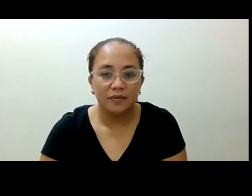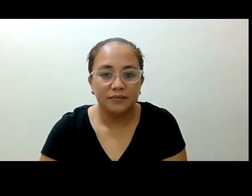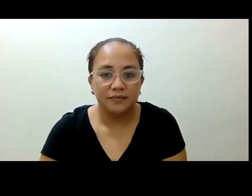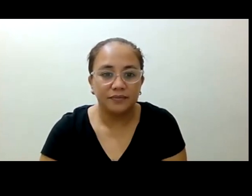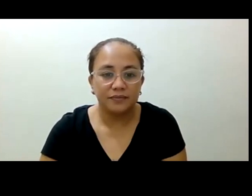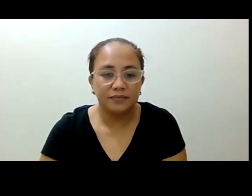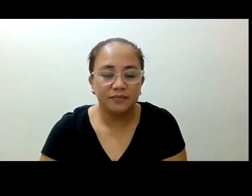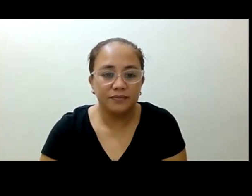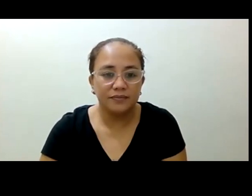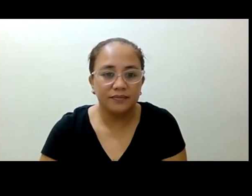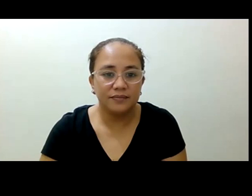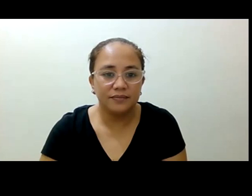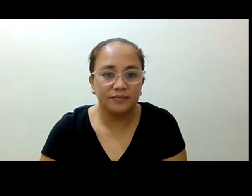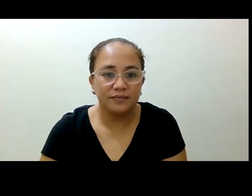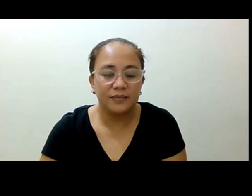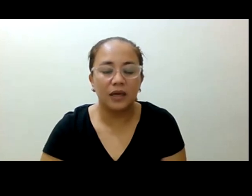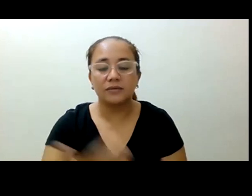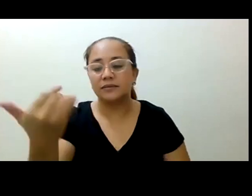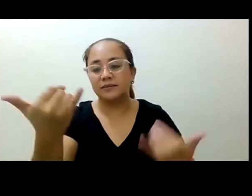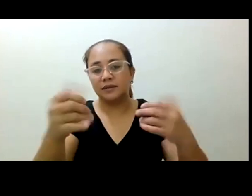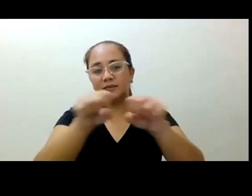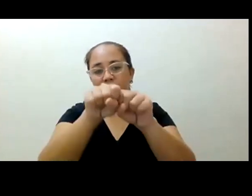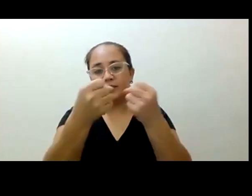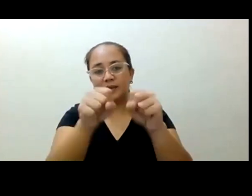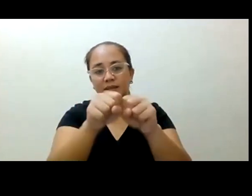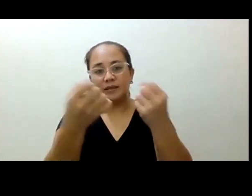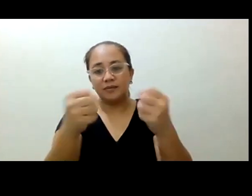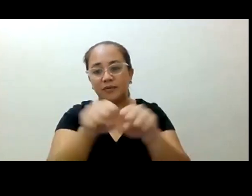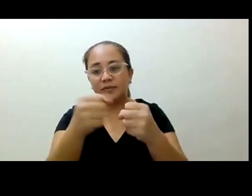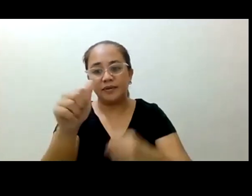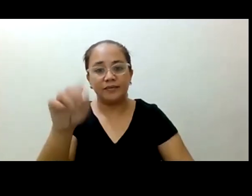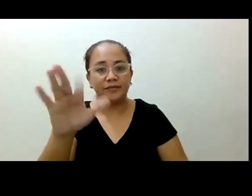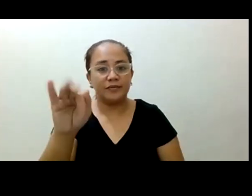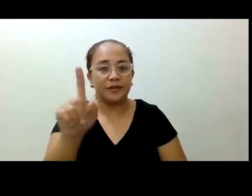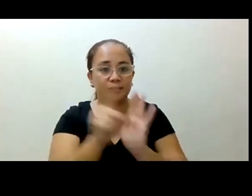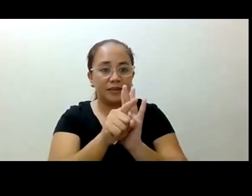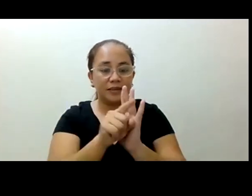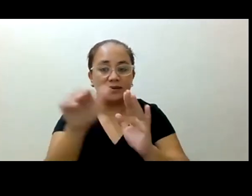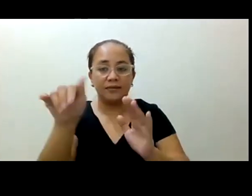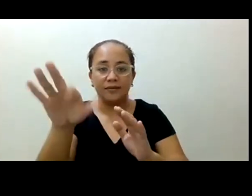So, let's take a break now for 15 minutes. Come back at